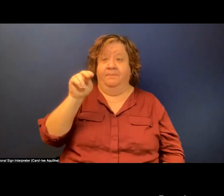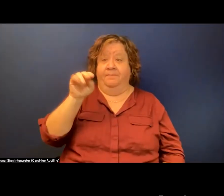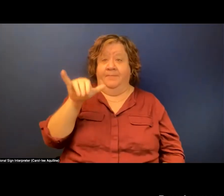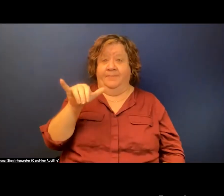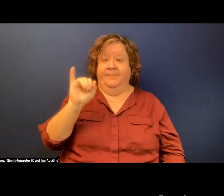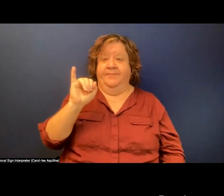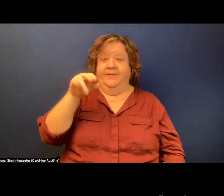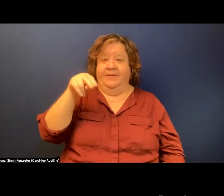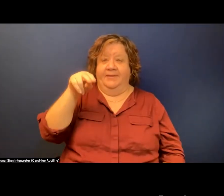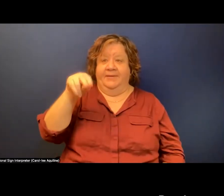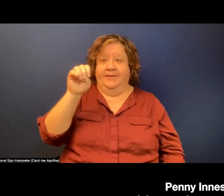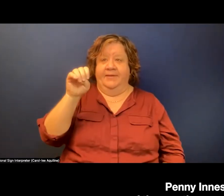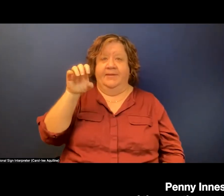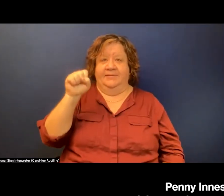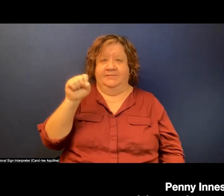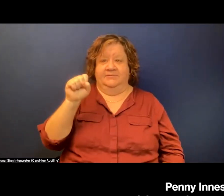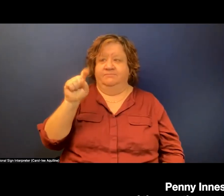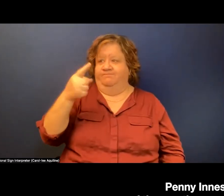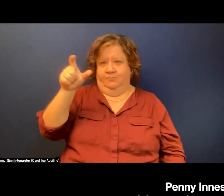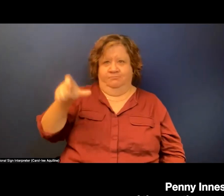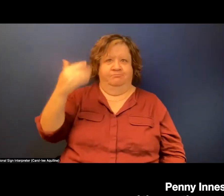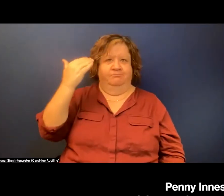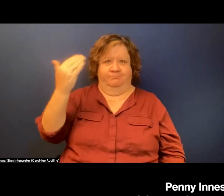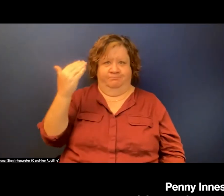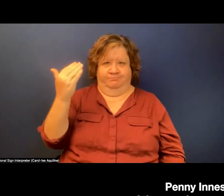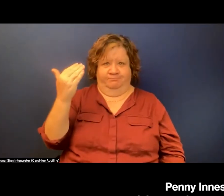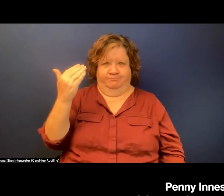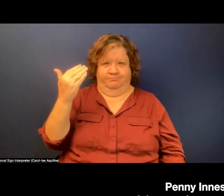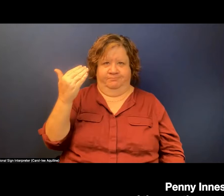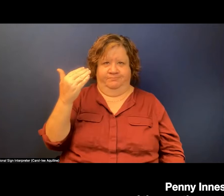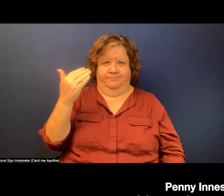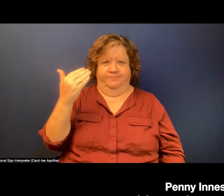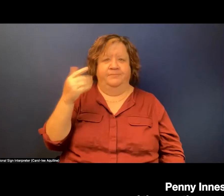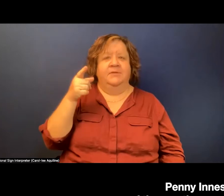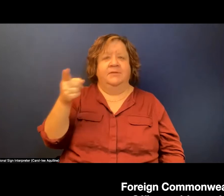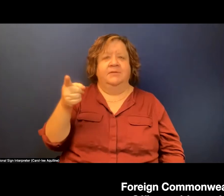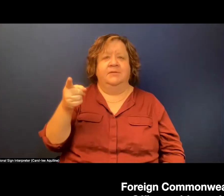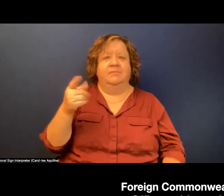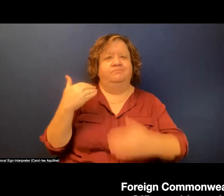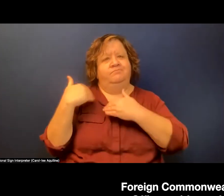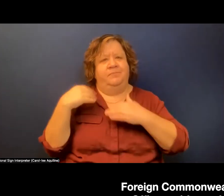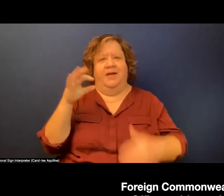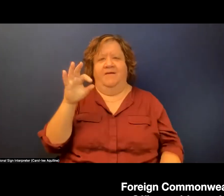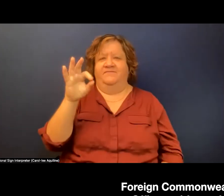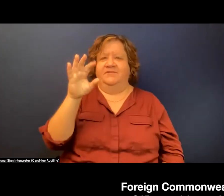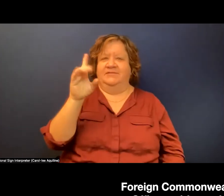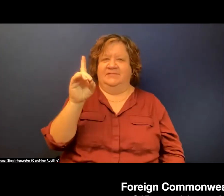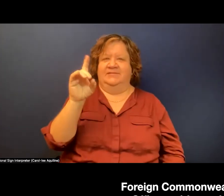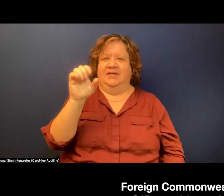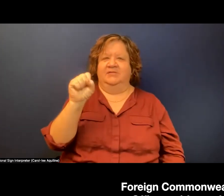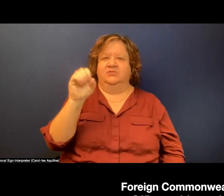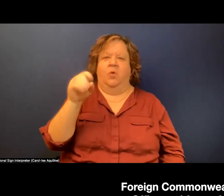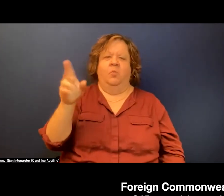Commonwealth Development Office, FCDO. Penny Ines is the head of disability inclusion team in the UK Foreign Commonwealth